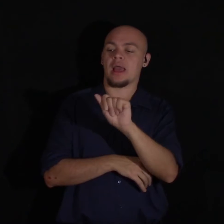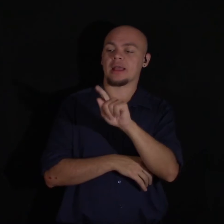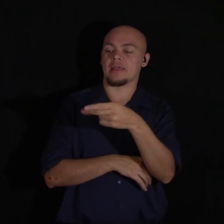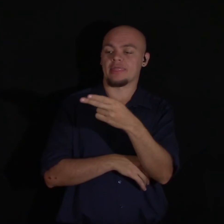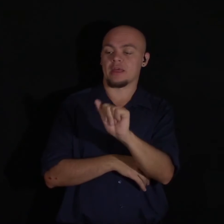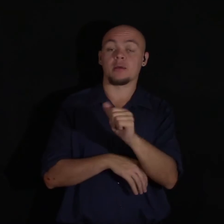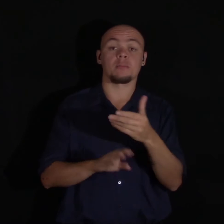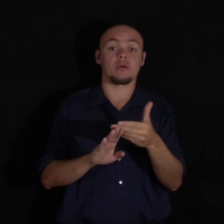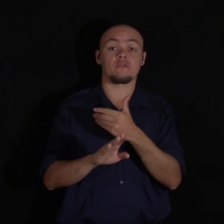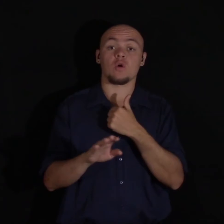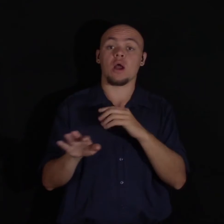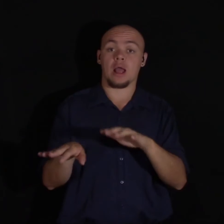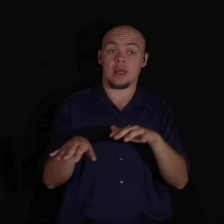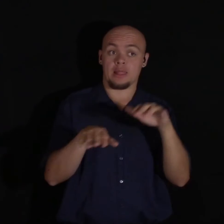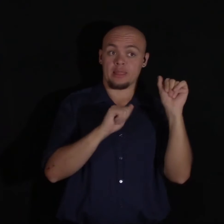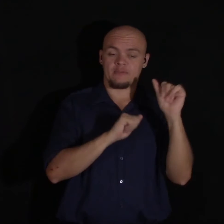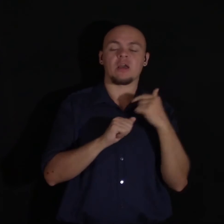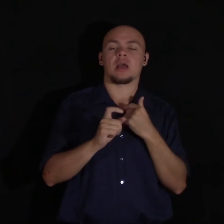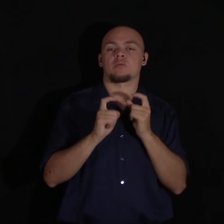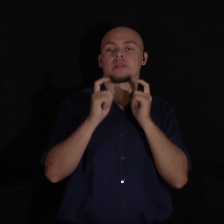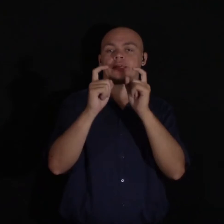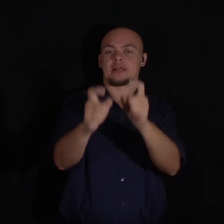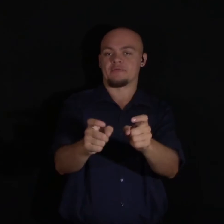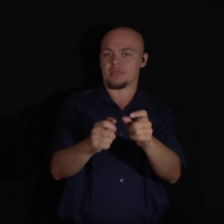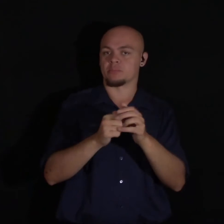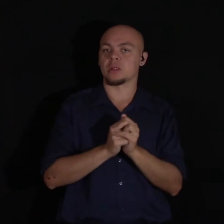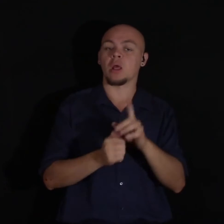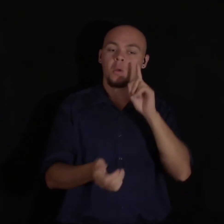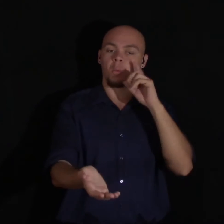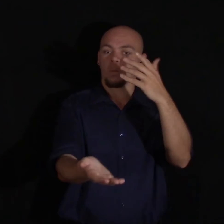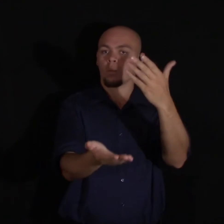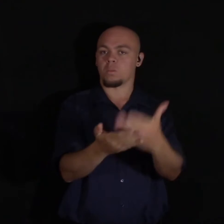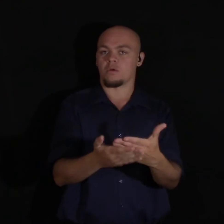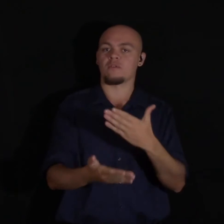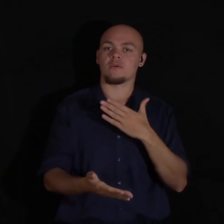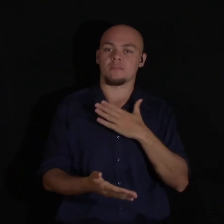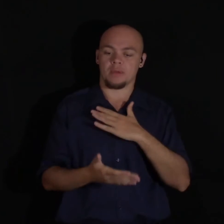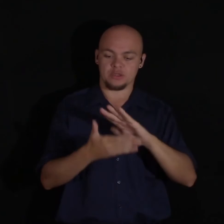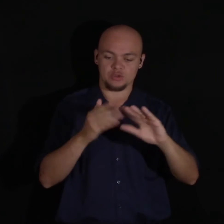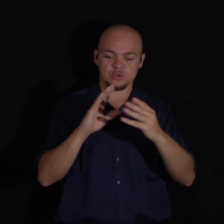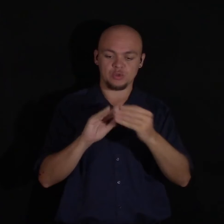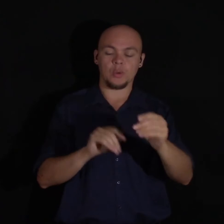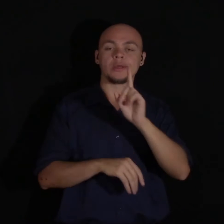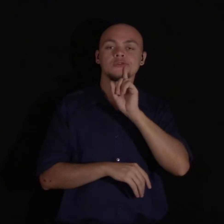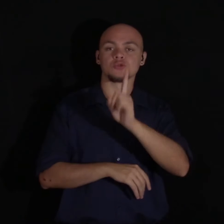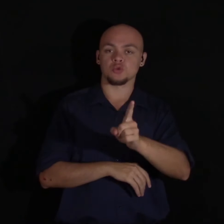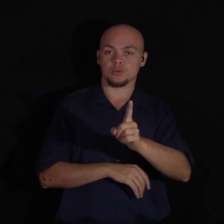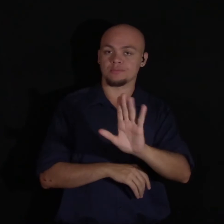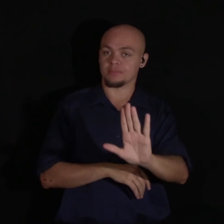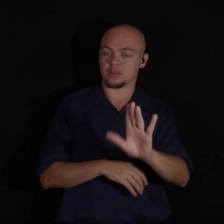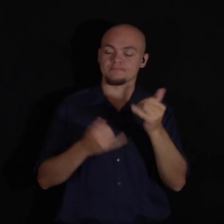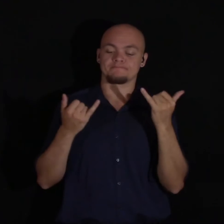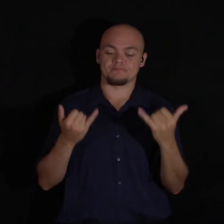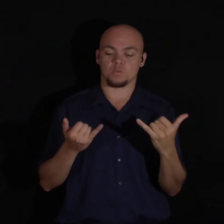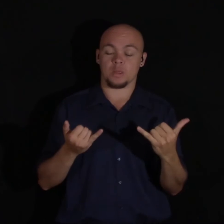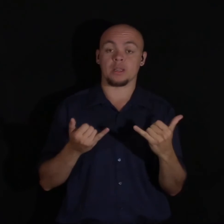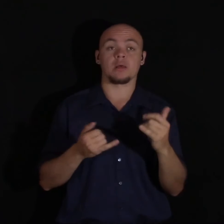I will give them to you. They will prove the truth of my tale. But at present, as the sun is already